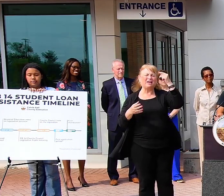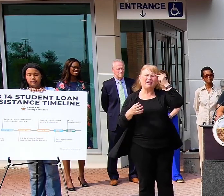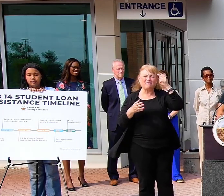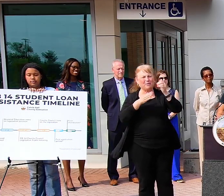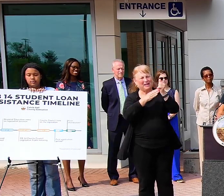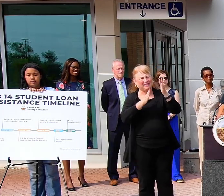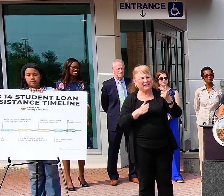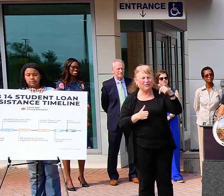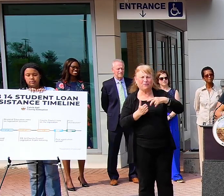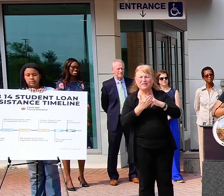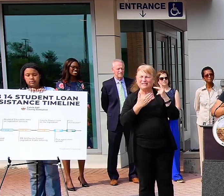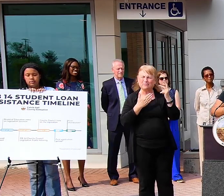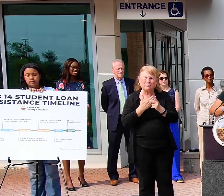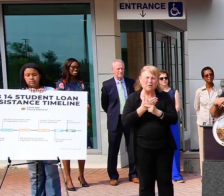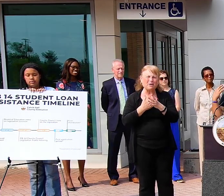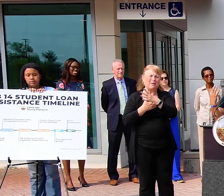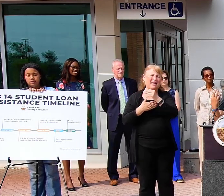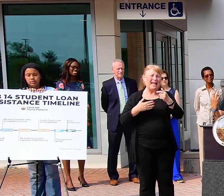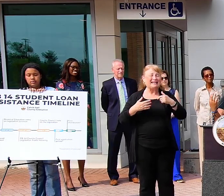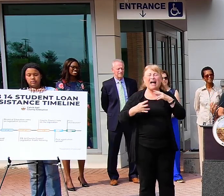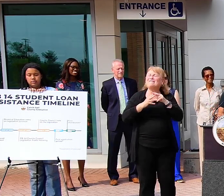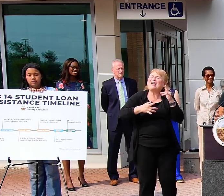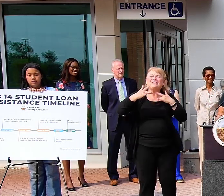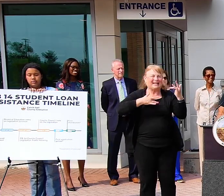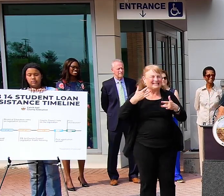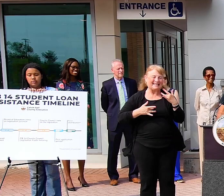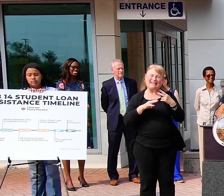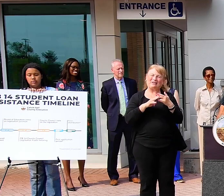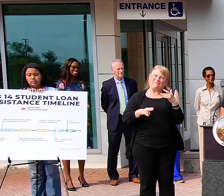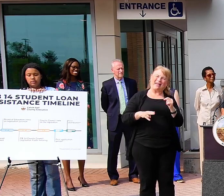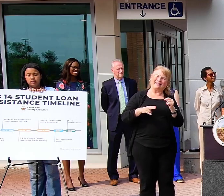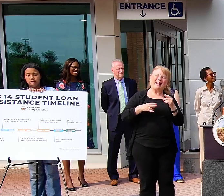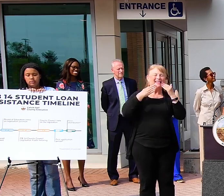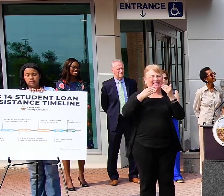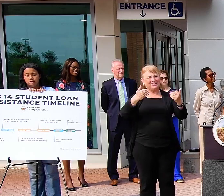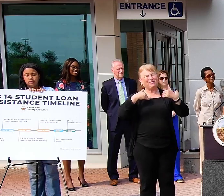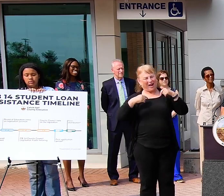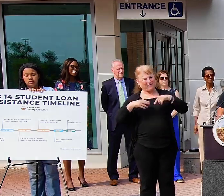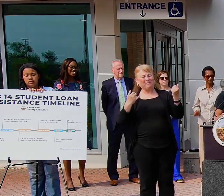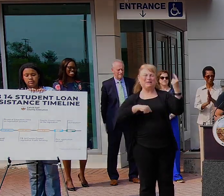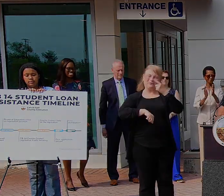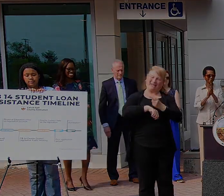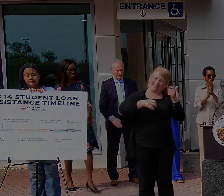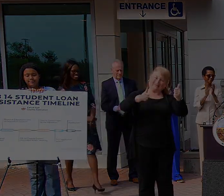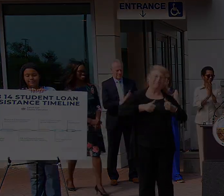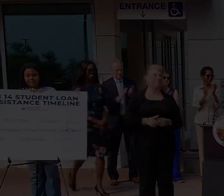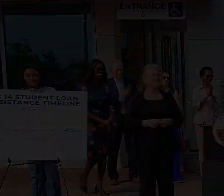governmental leaders for this program, and I'm super excited about it. So thanks for having me today.